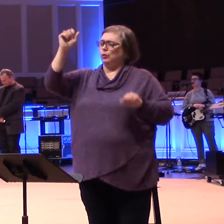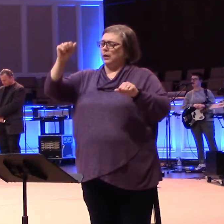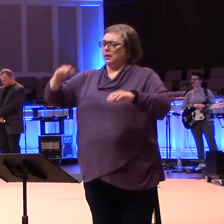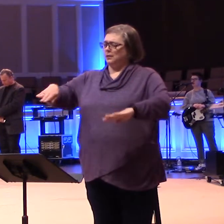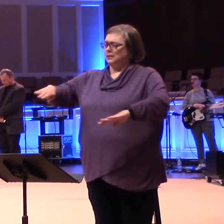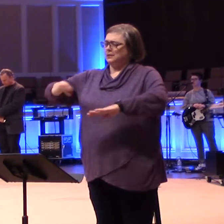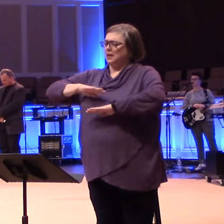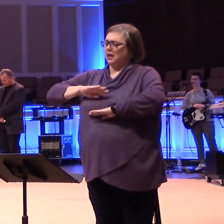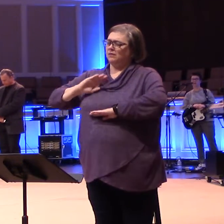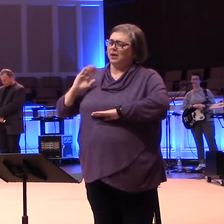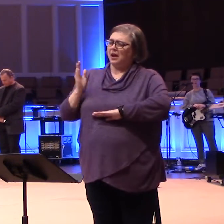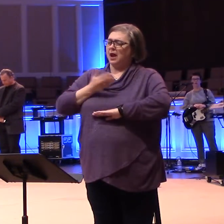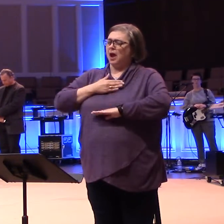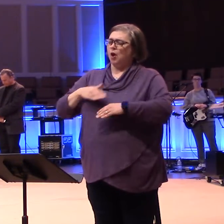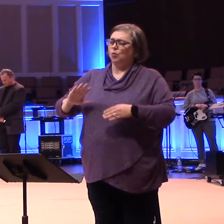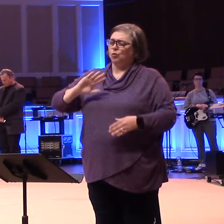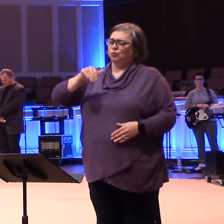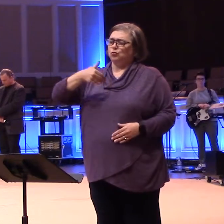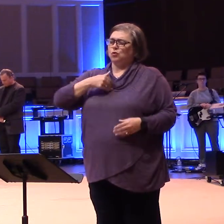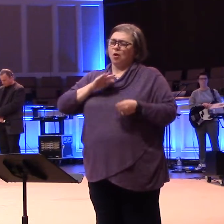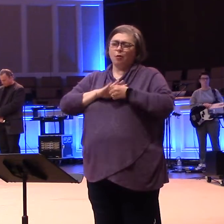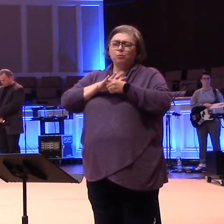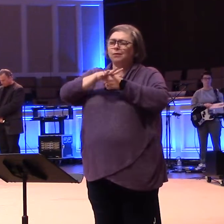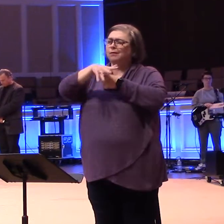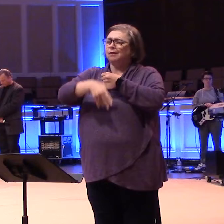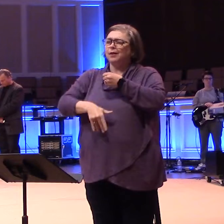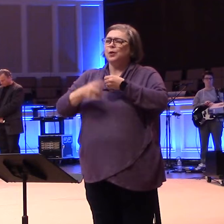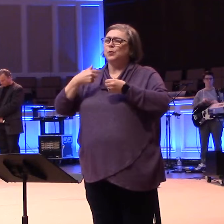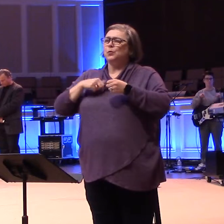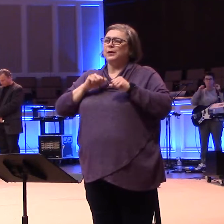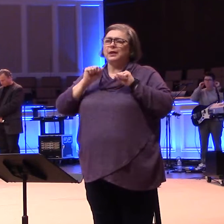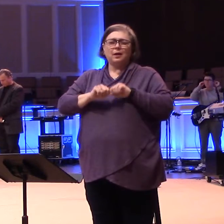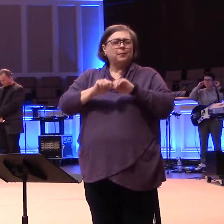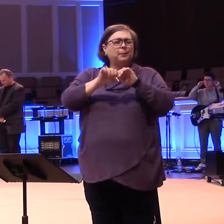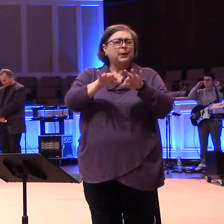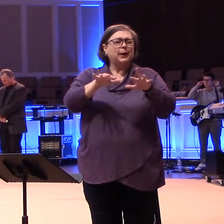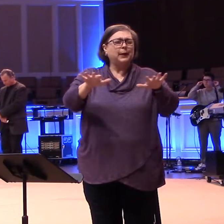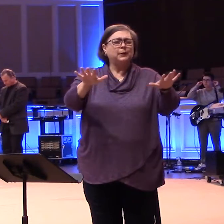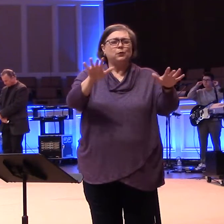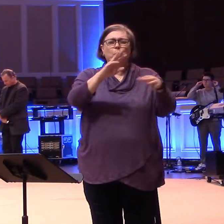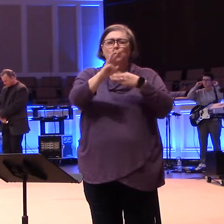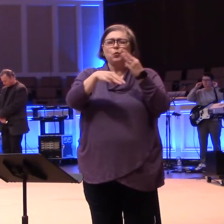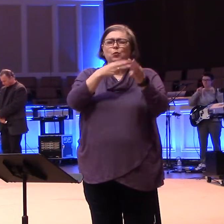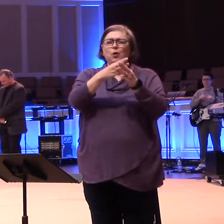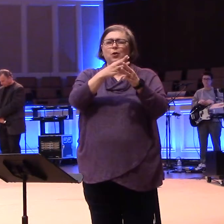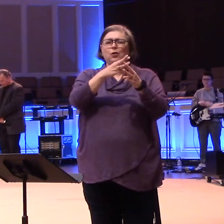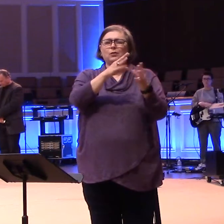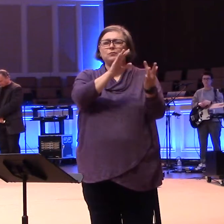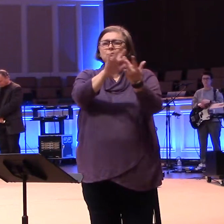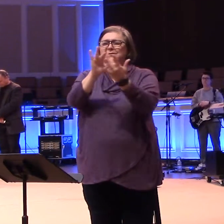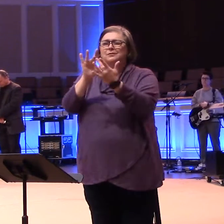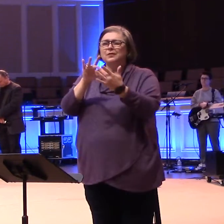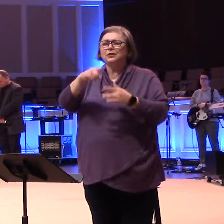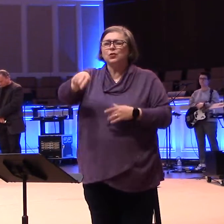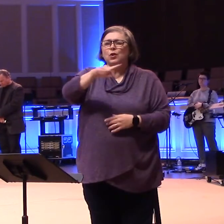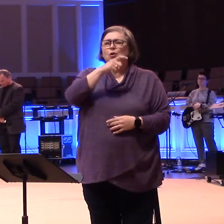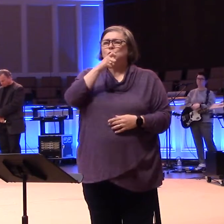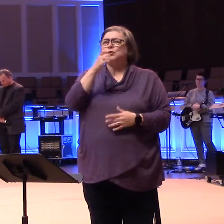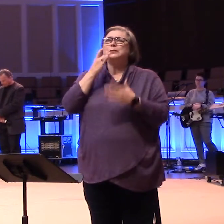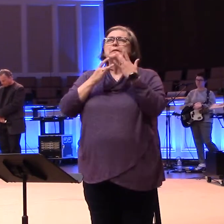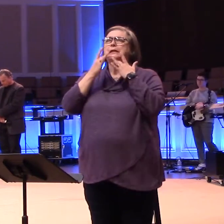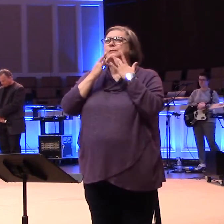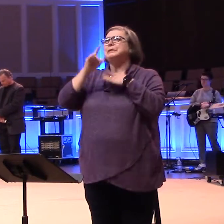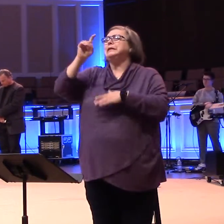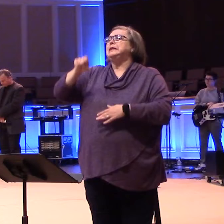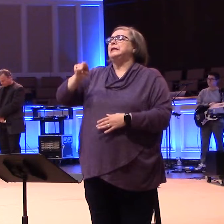full capacity that we can spill out into a world that desperately needs you, O Lord. We can't